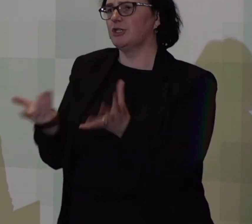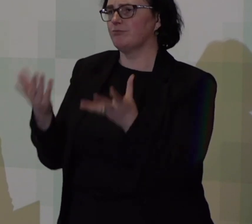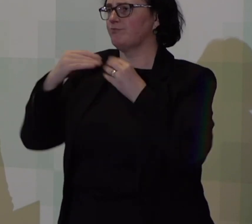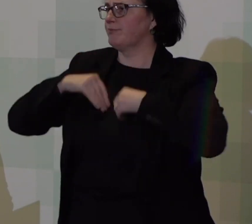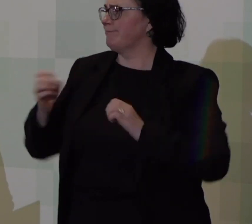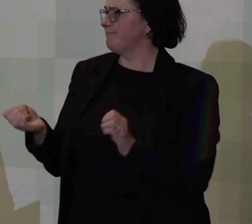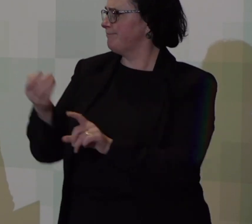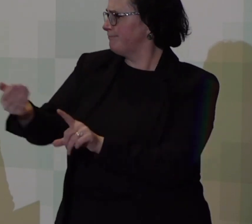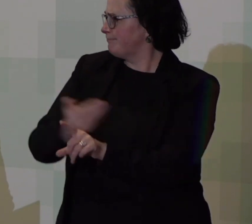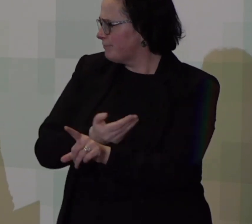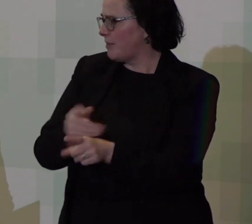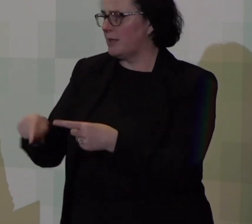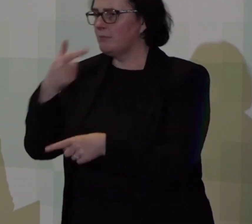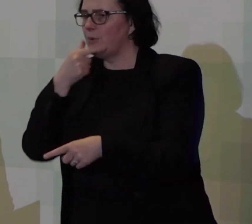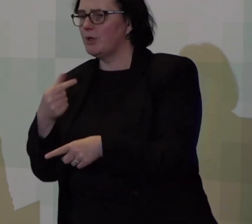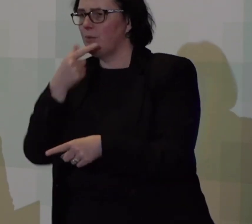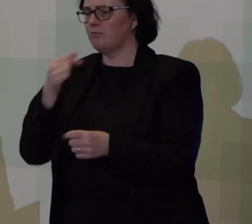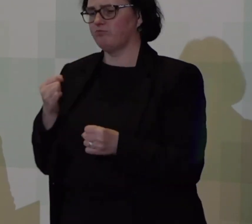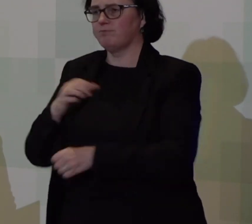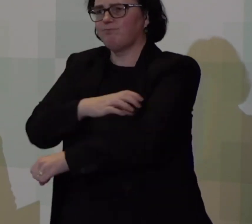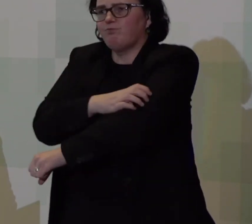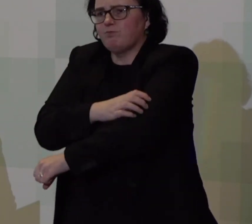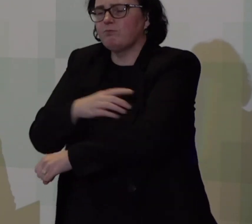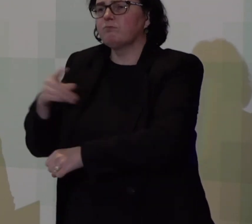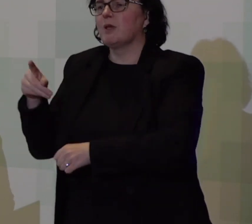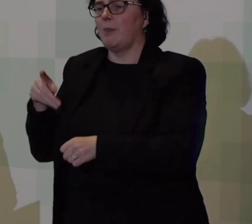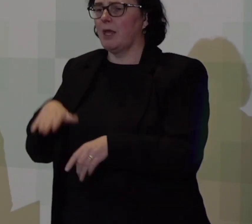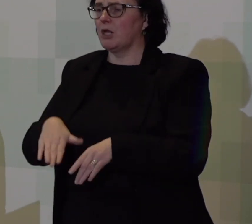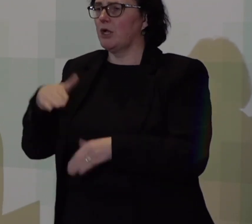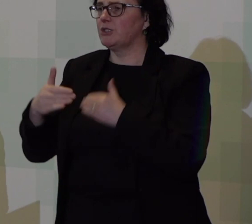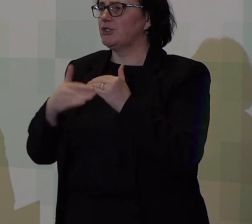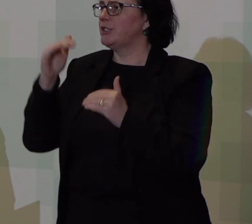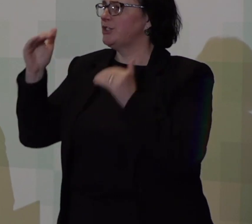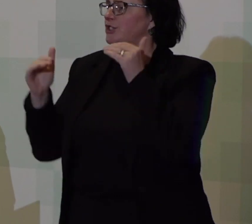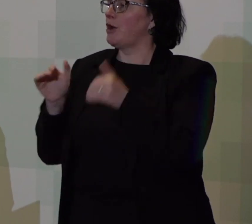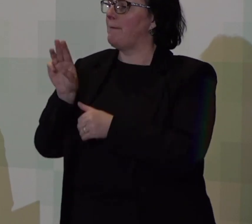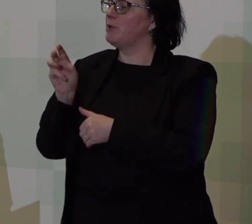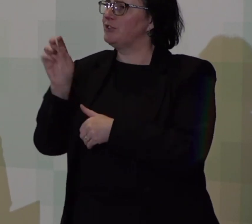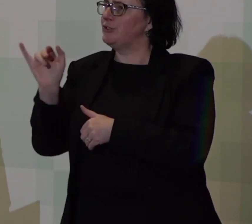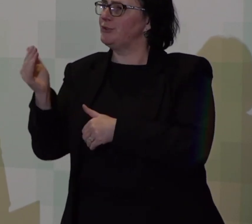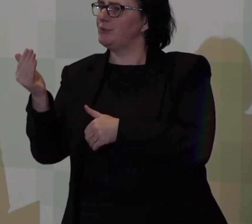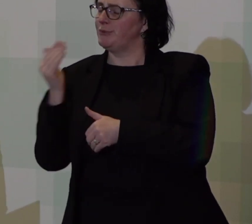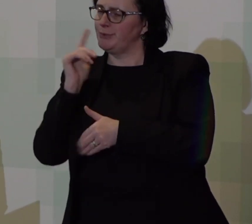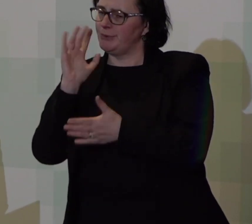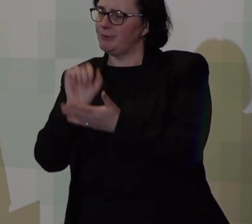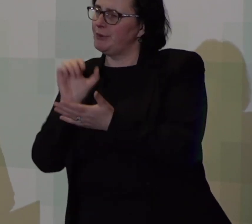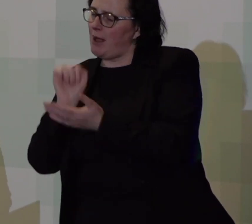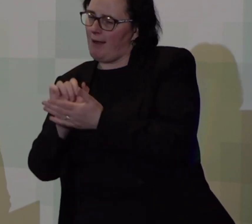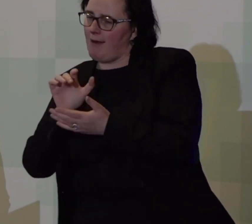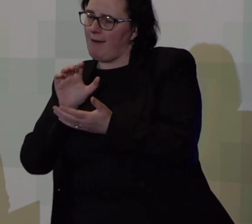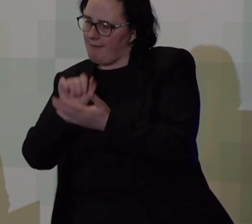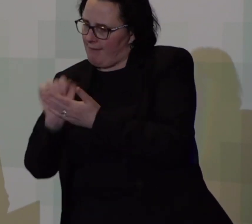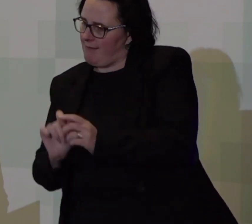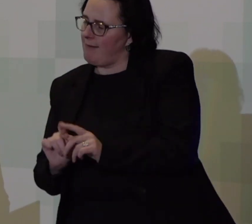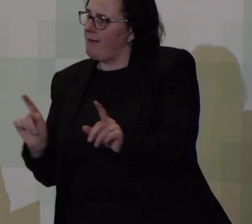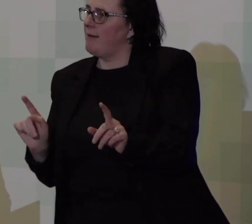have greater muscular strength, and as they enter puberty, some of these differences become more marked, and some of the differences are, of course,